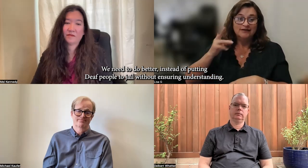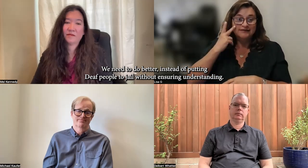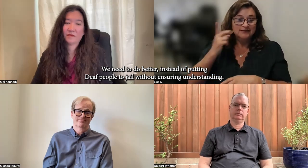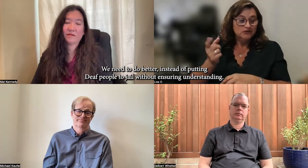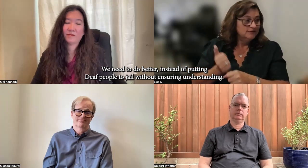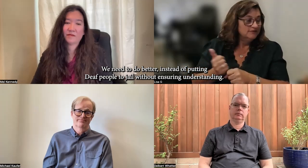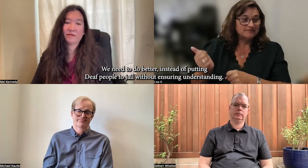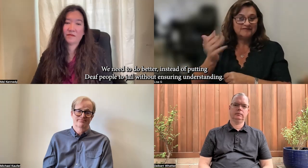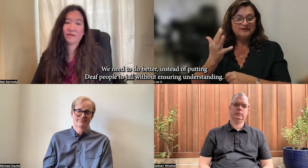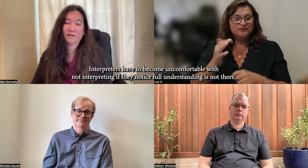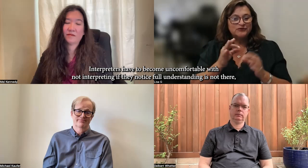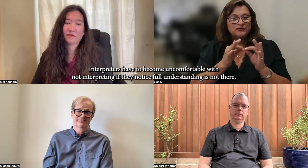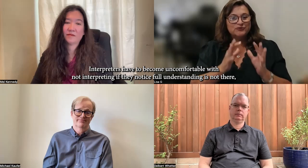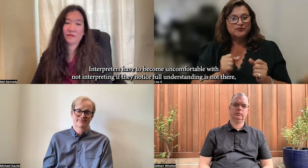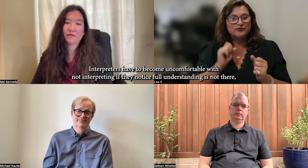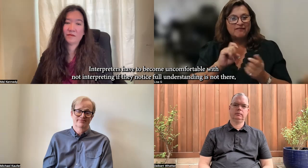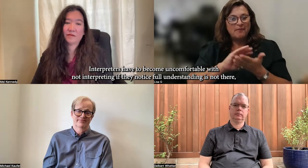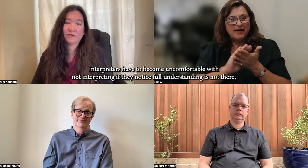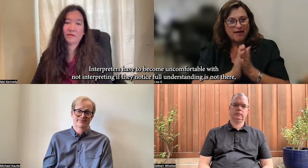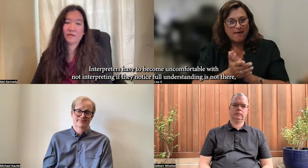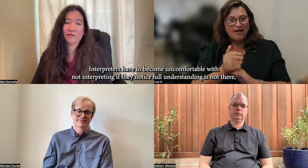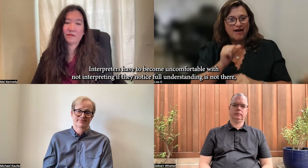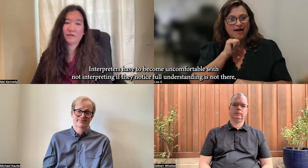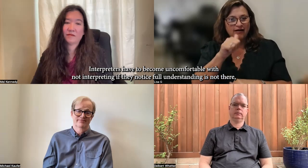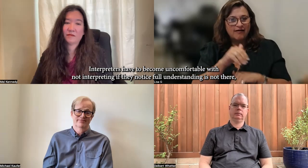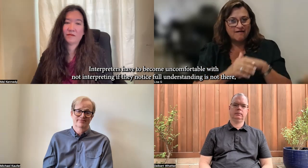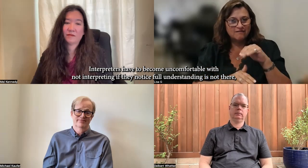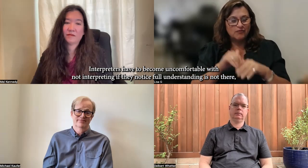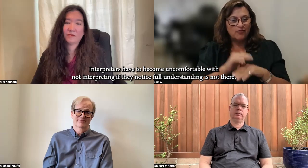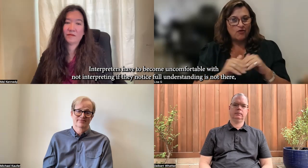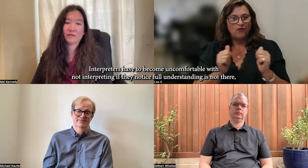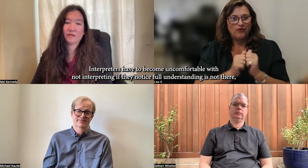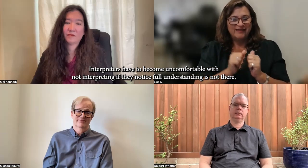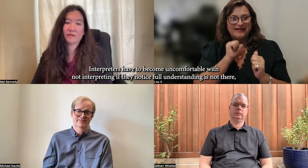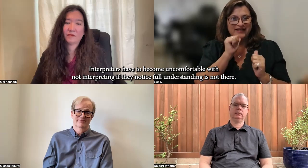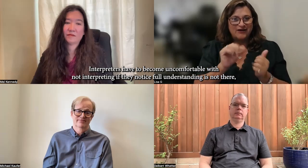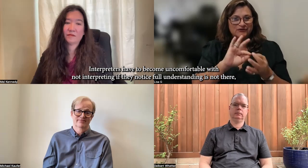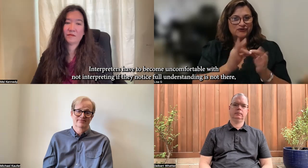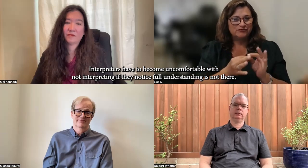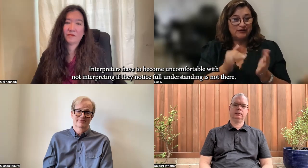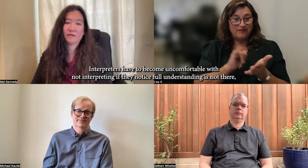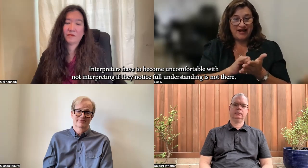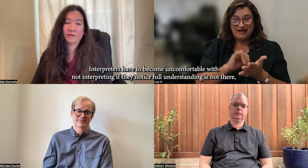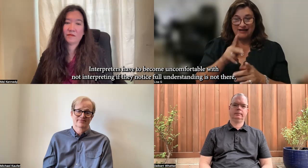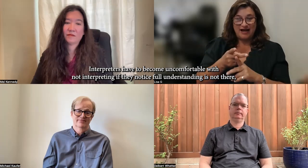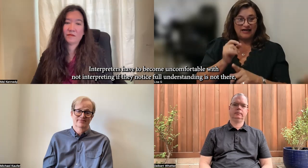understanding. Interpreters have to become uncomfortable with not interpreting if they notice full understanding is not